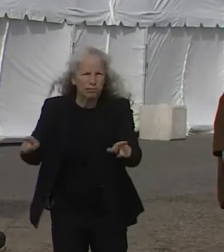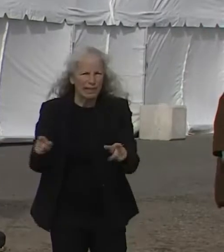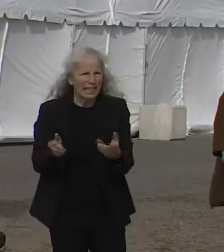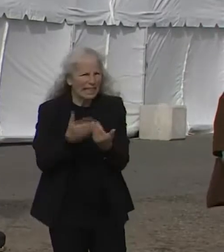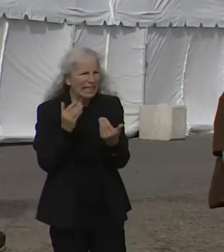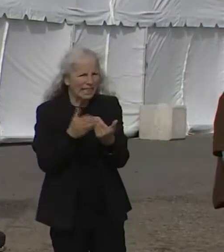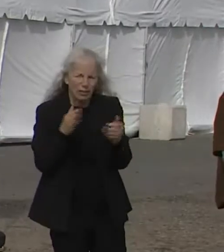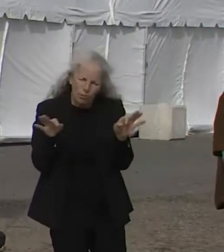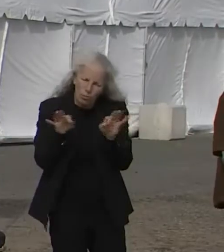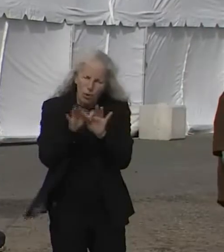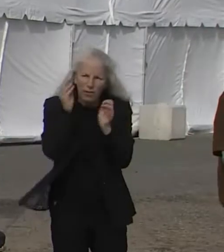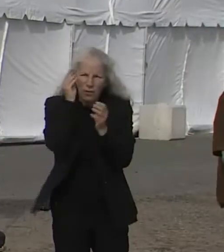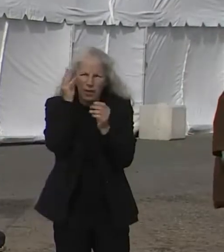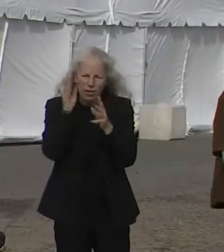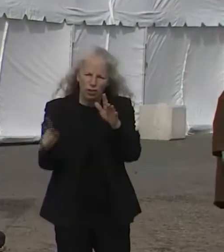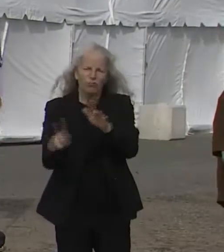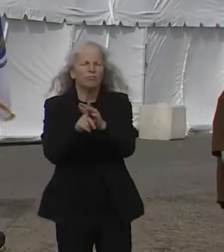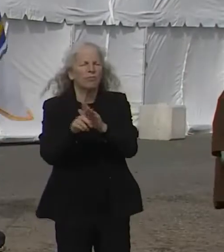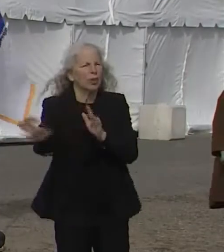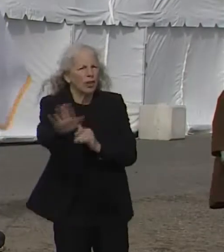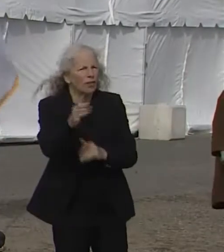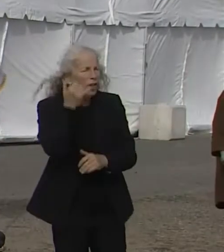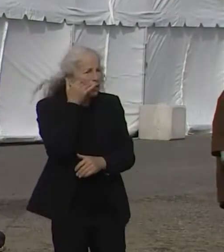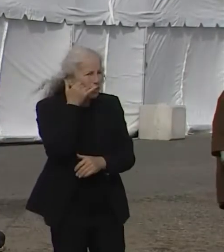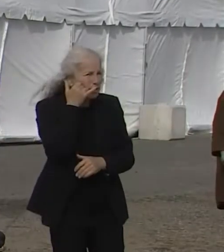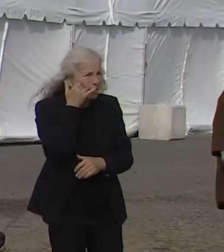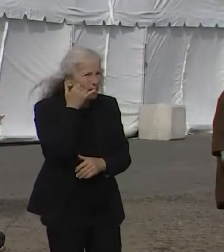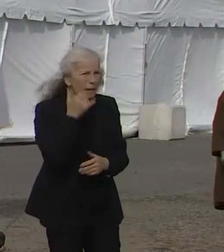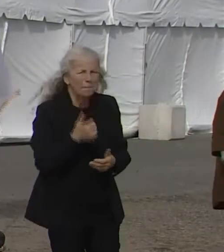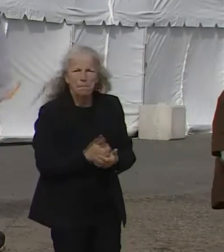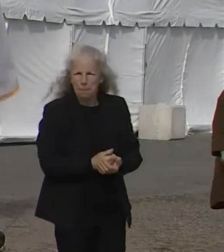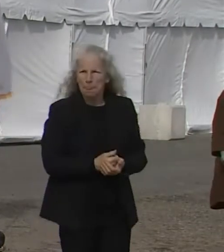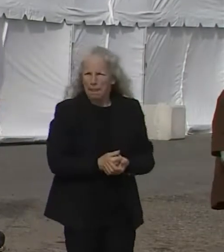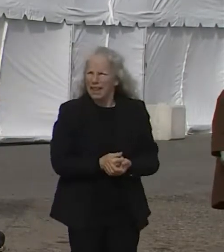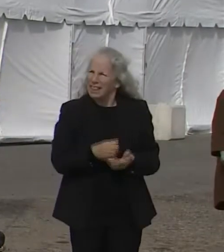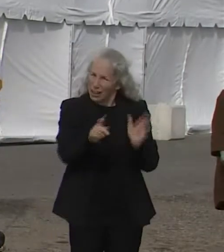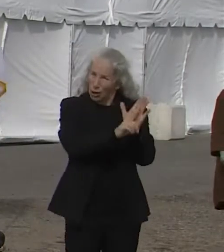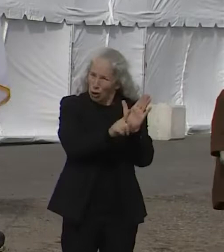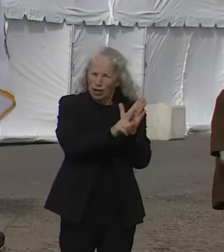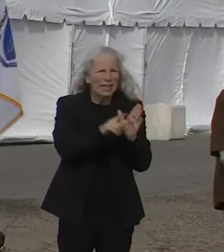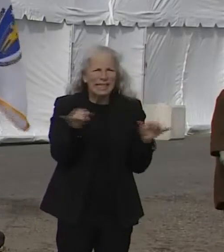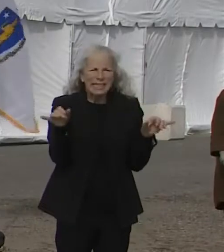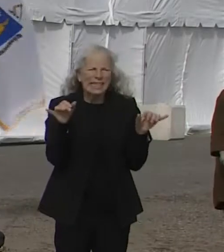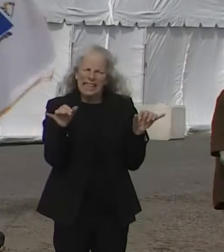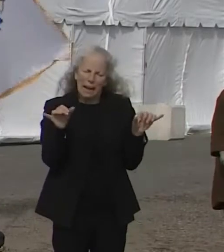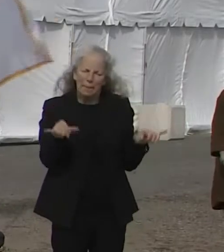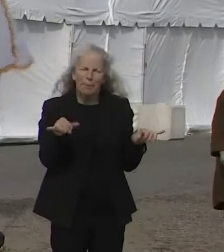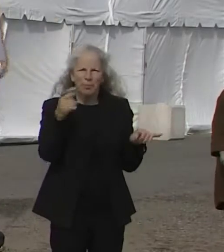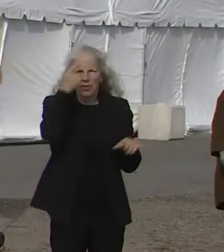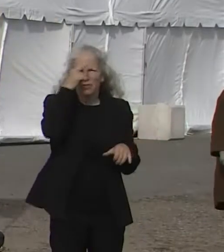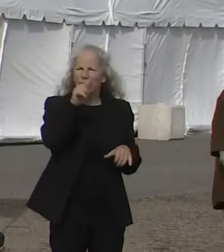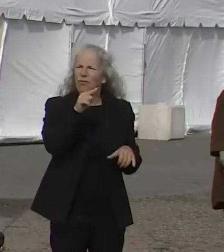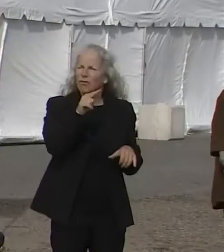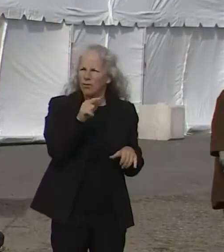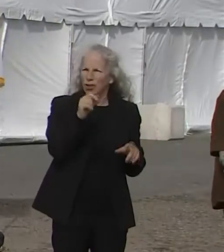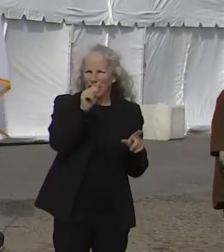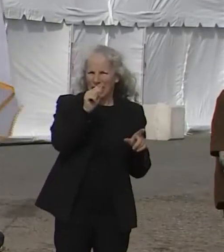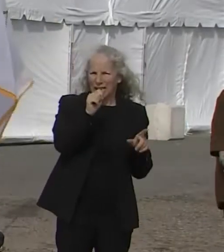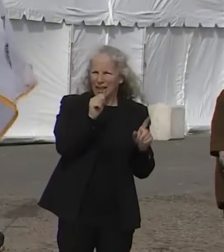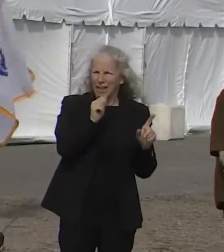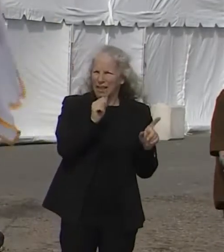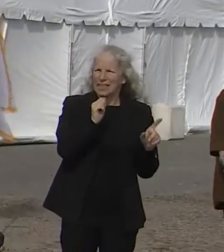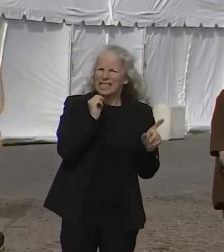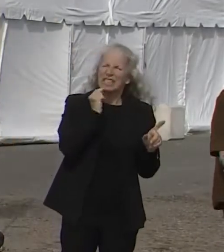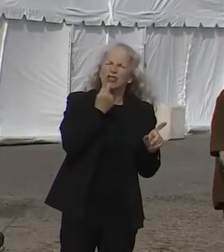an important and pertinent message. You might recognize the alert system. It's the one we use more typically to alert people